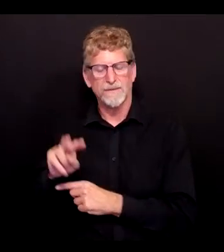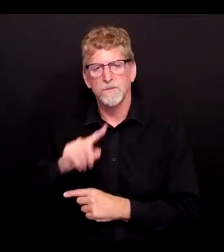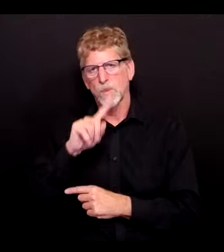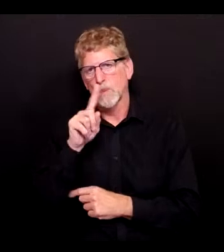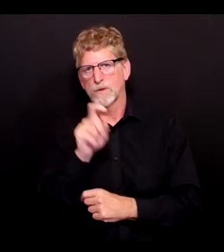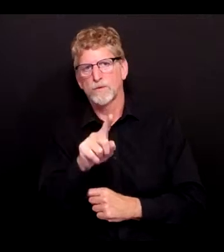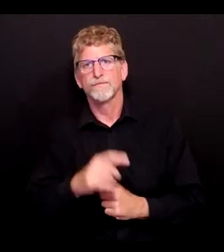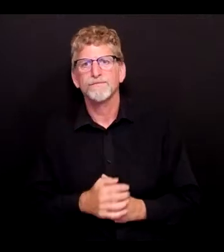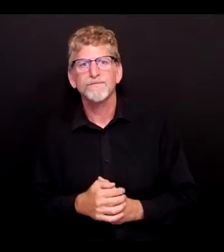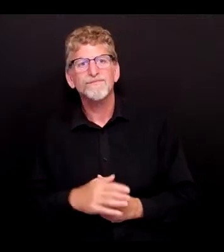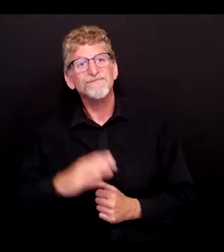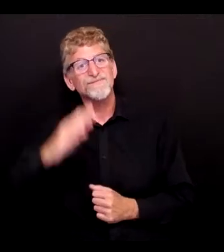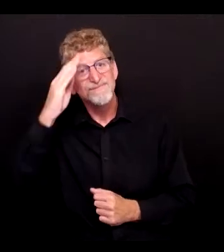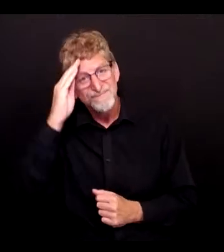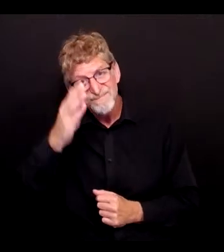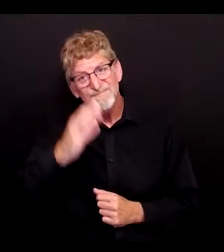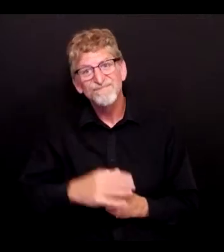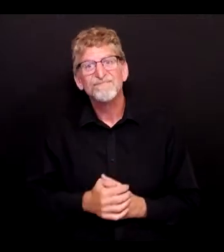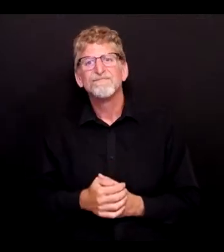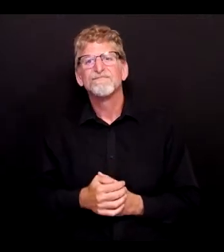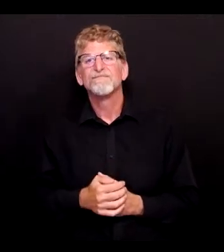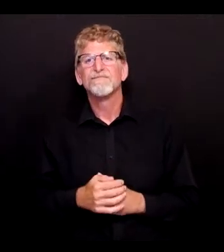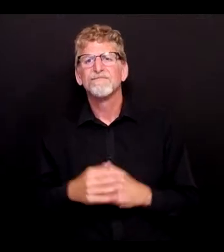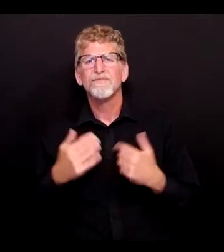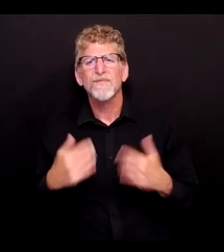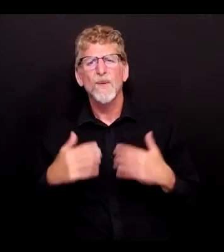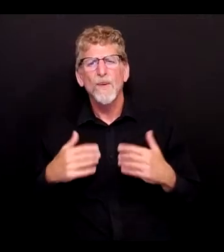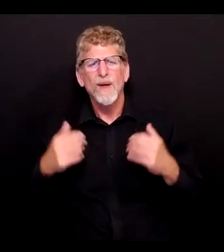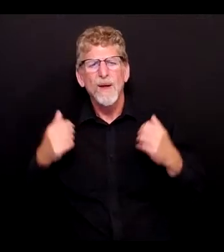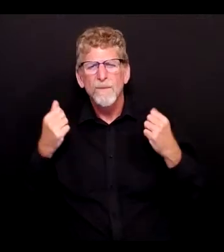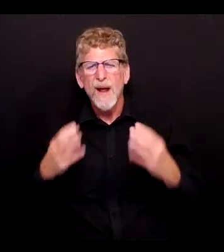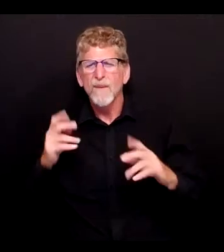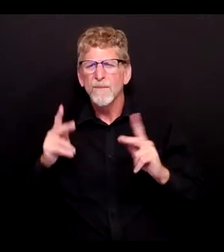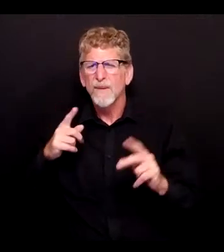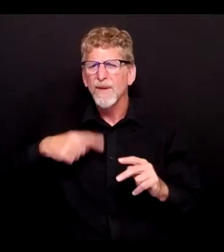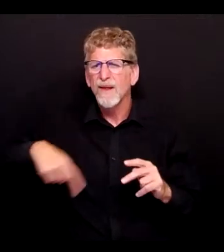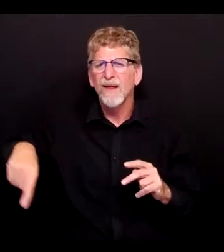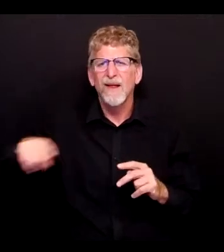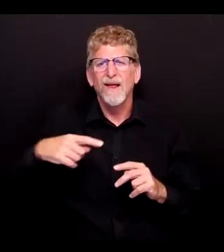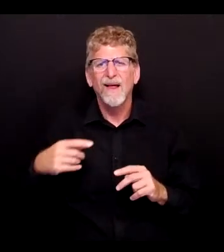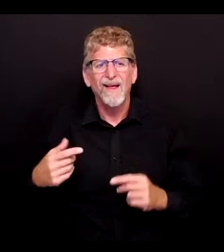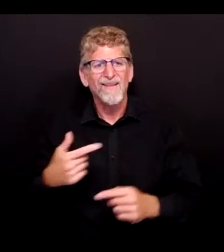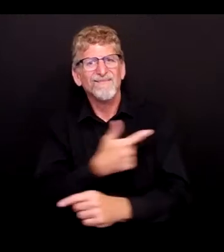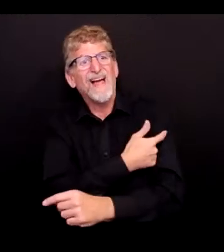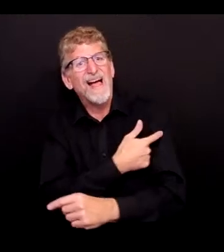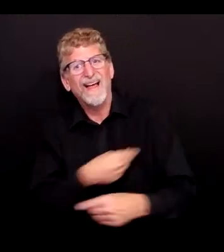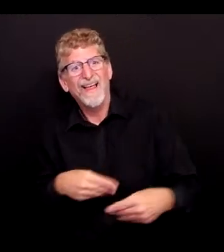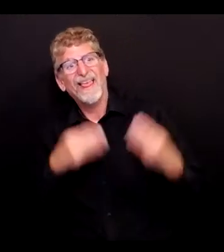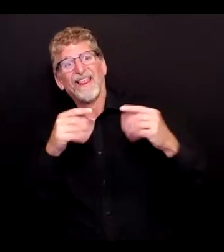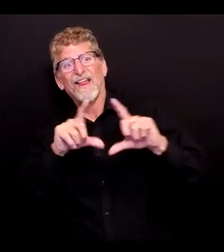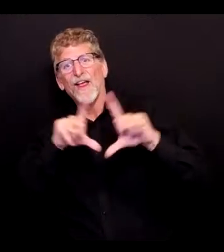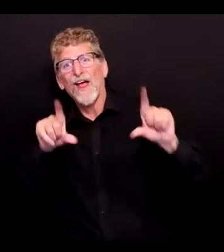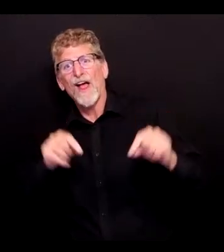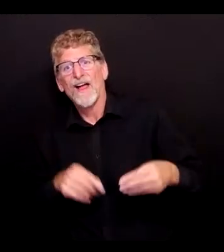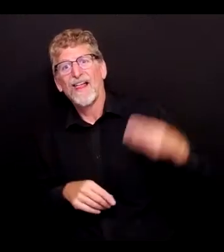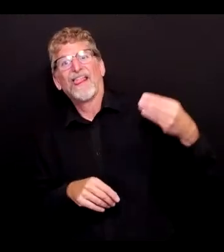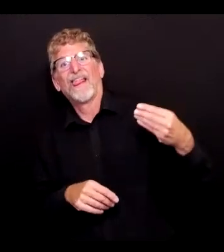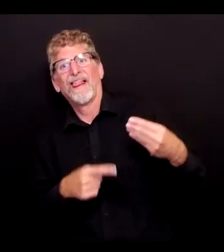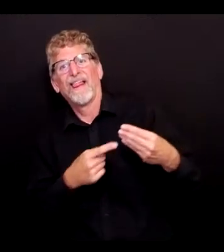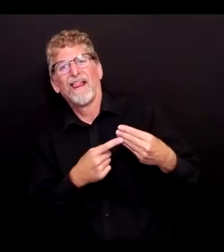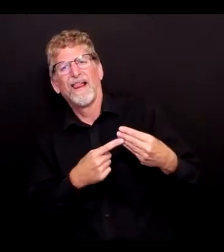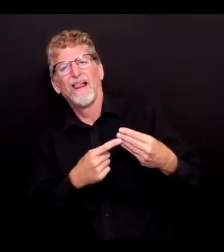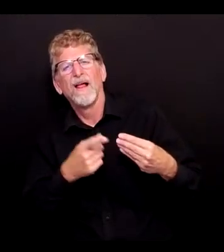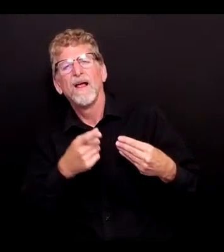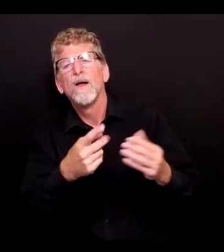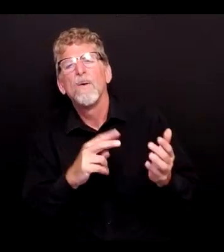people are posting their selfies with their, vaccine cards, and we're wondering what exactly the purpose of the vaccine card is and what people are supposed to do with